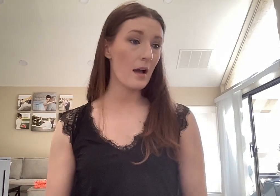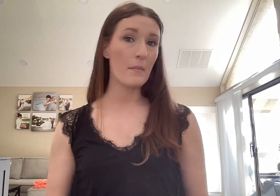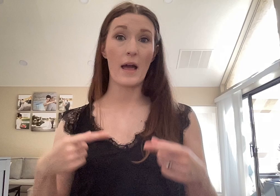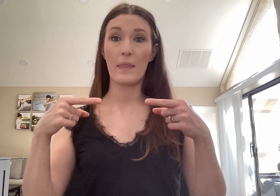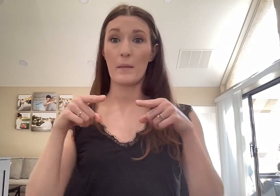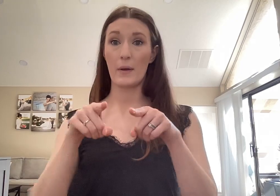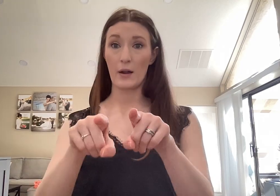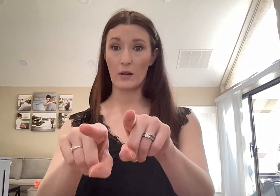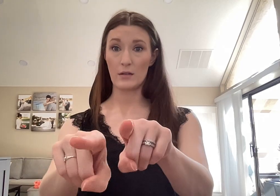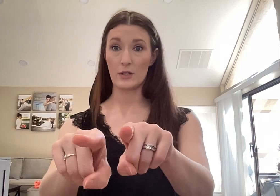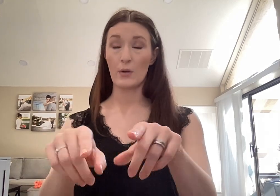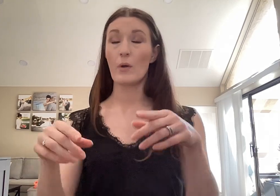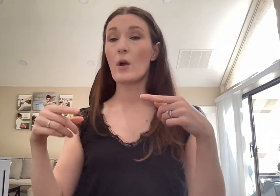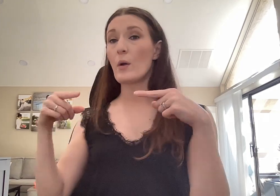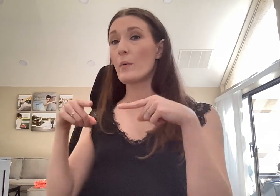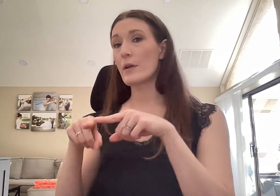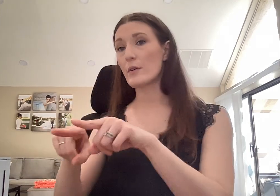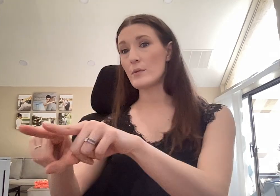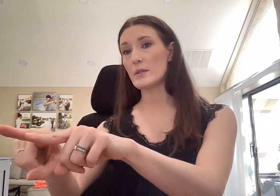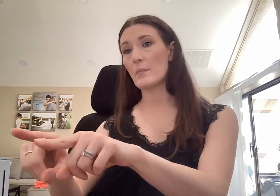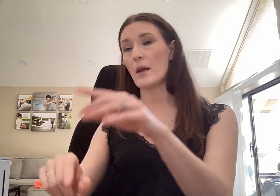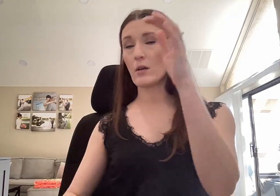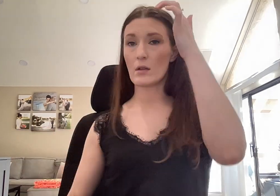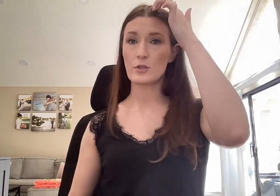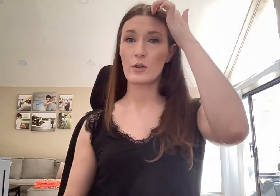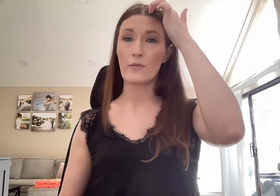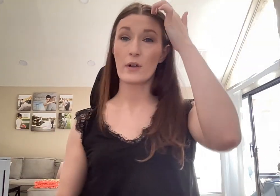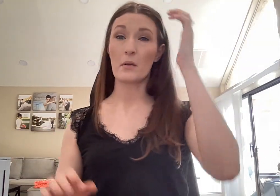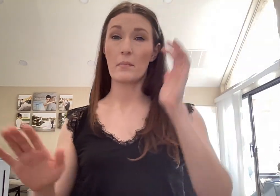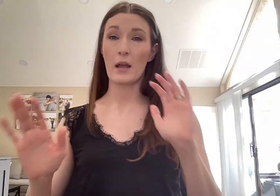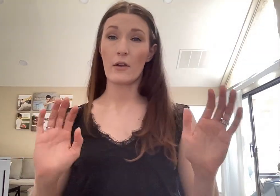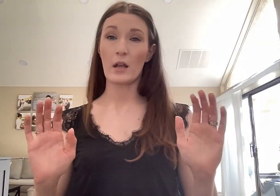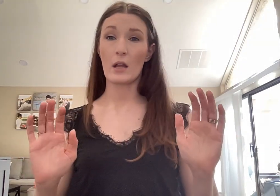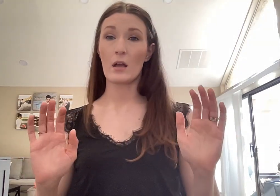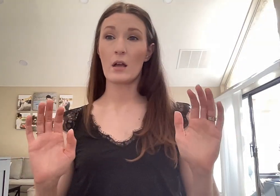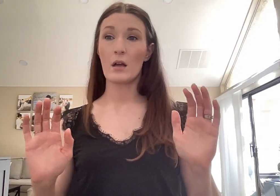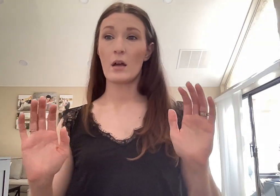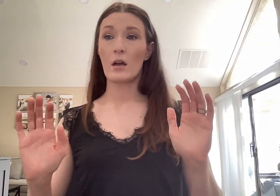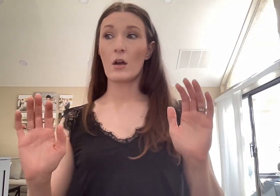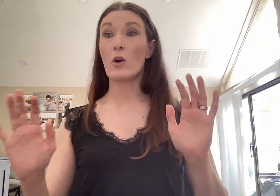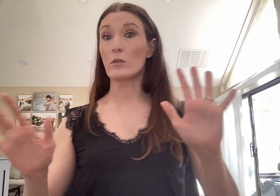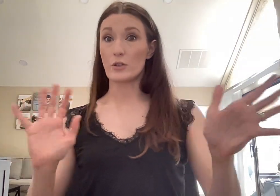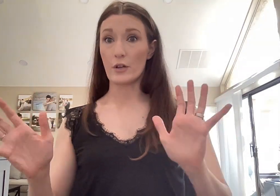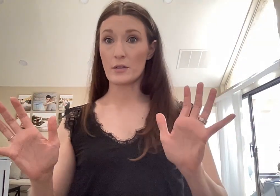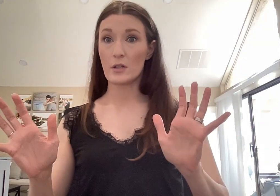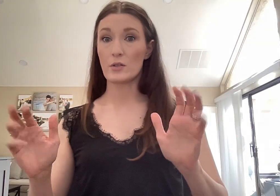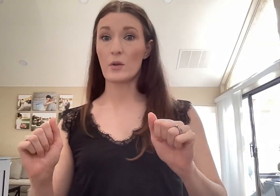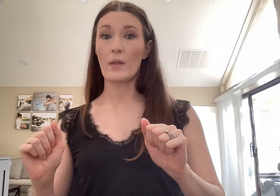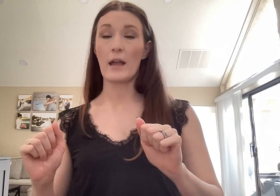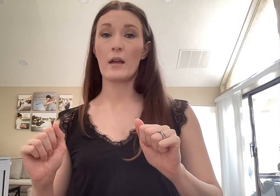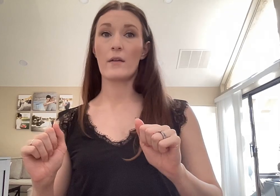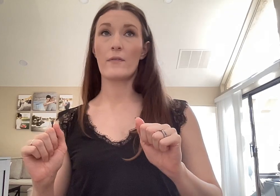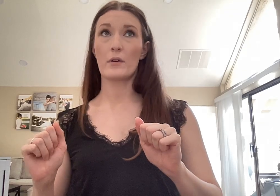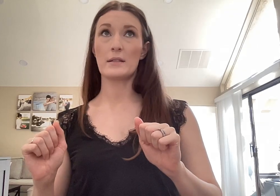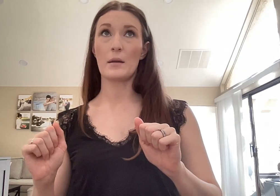And then parallel to. We are using parallel to for comparing cultures. So like, for